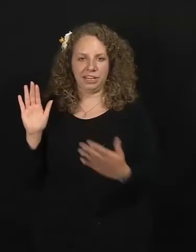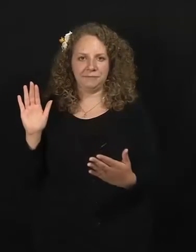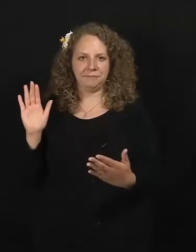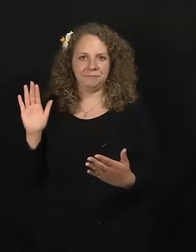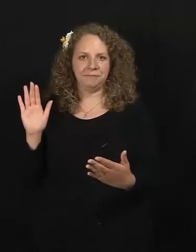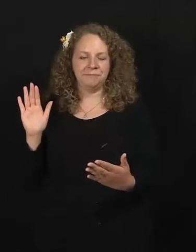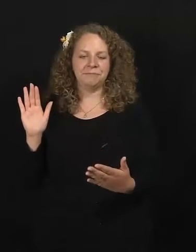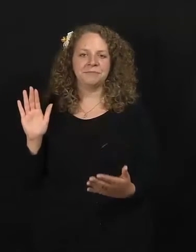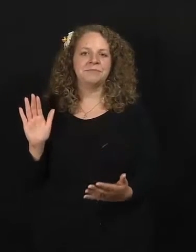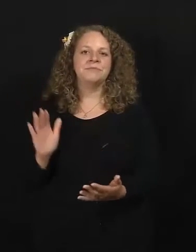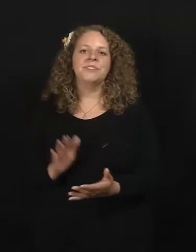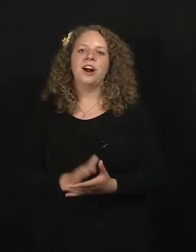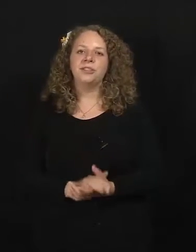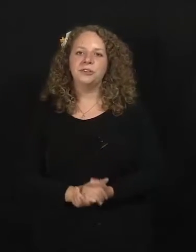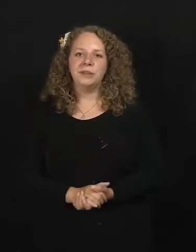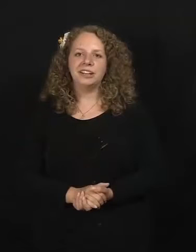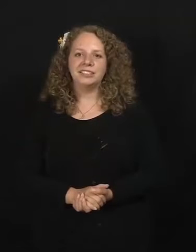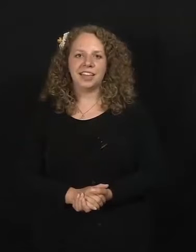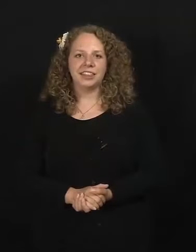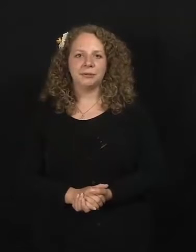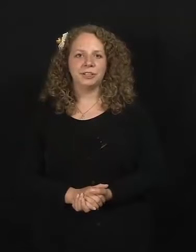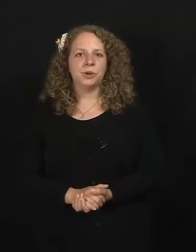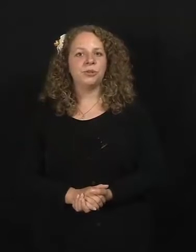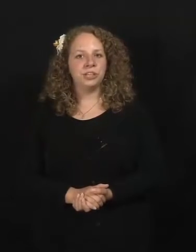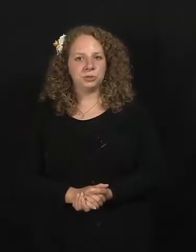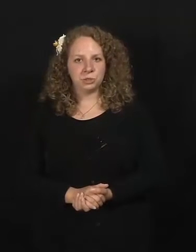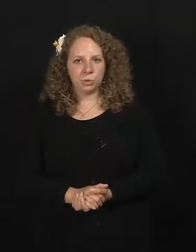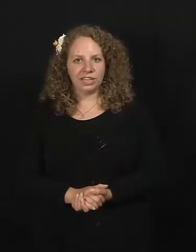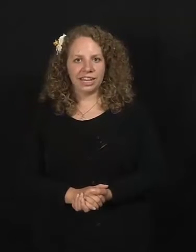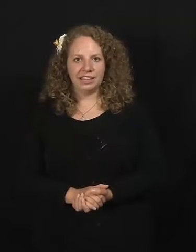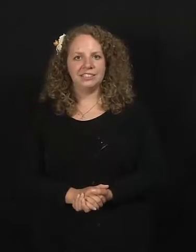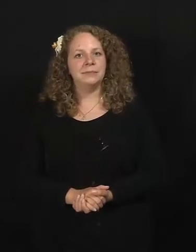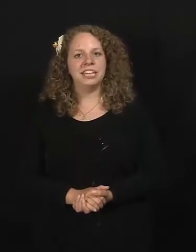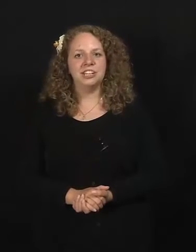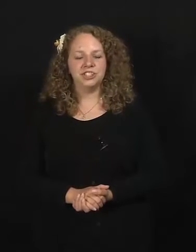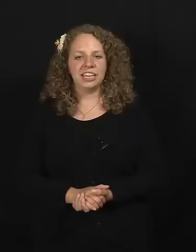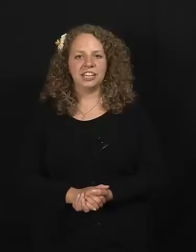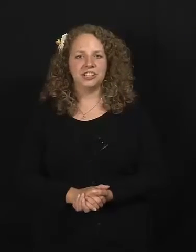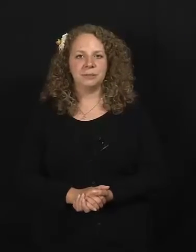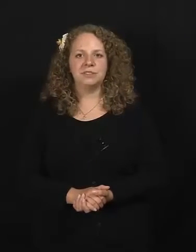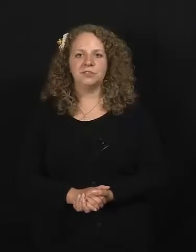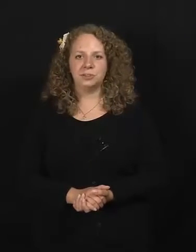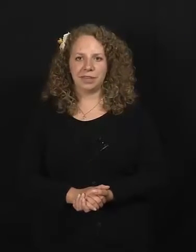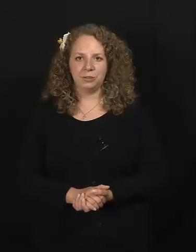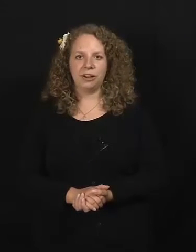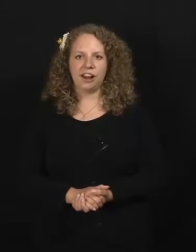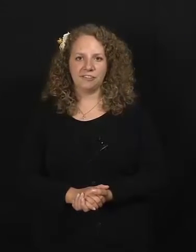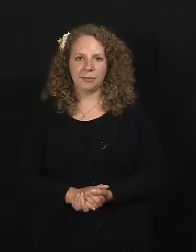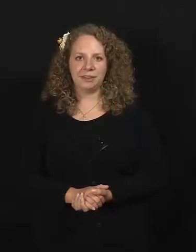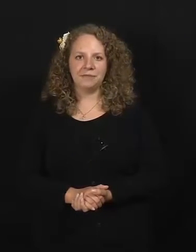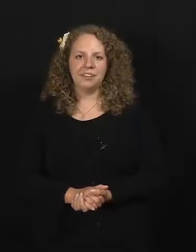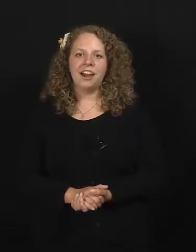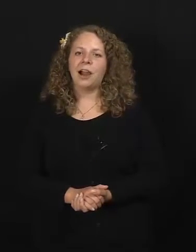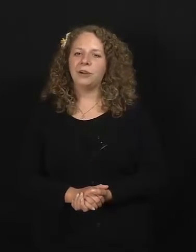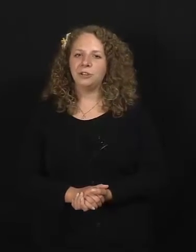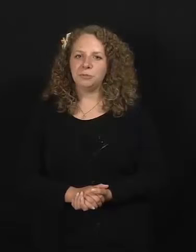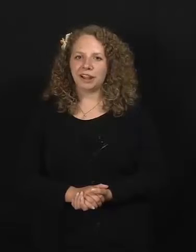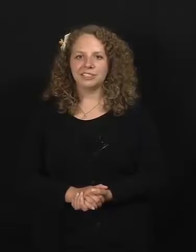body. Although American Sign Language only uses one hand to make each of the hand shapes for the manual alphabet, I want you to practice